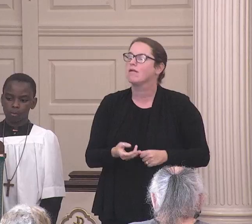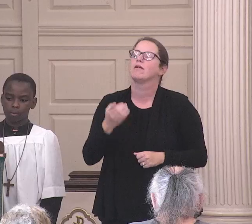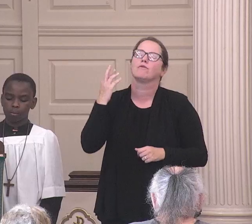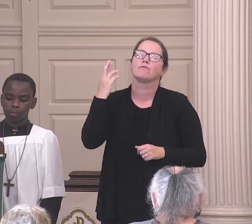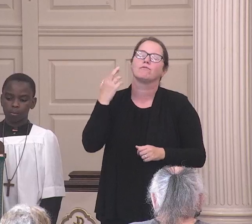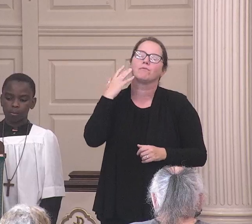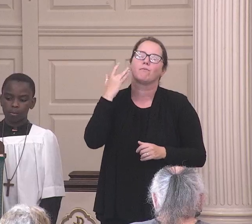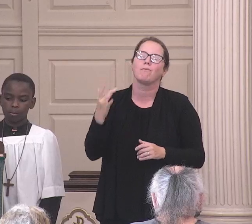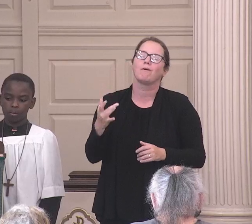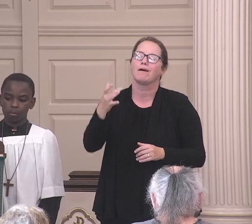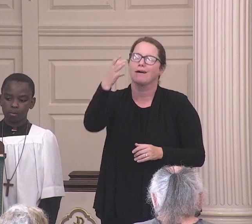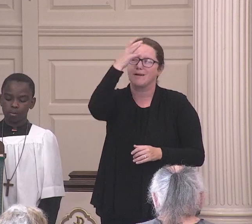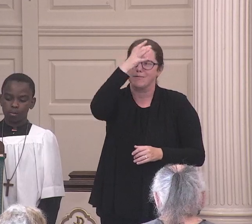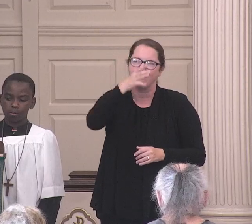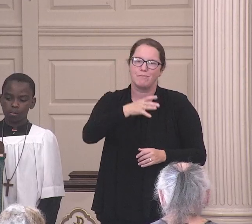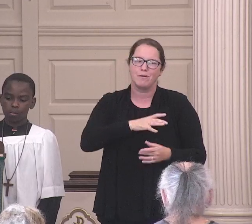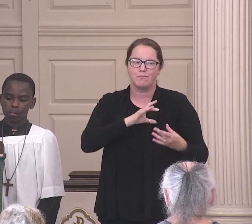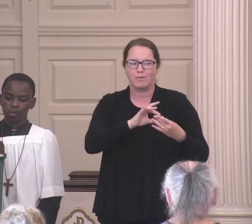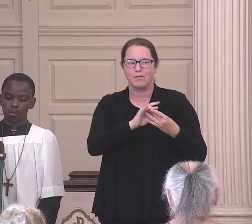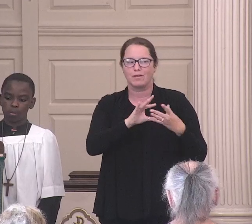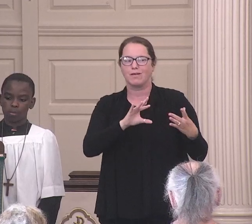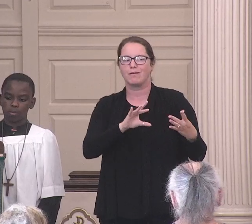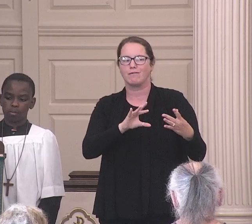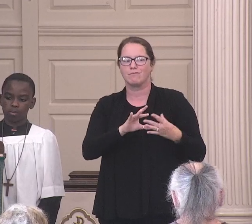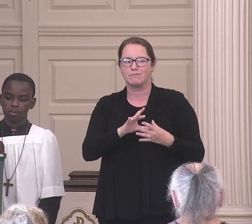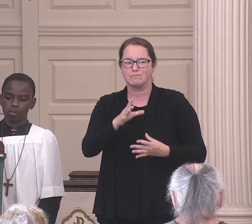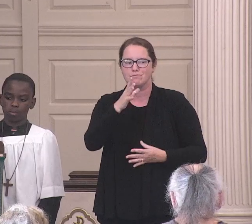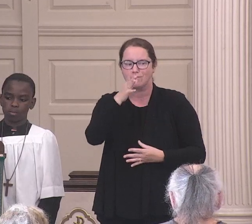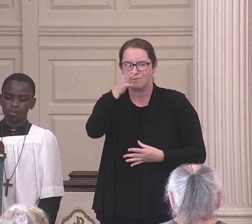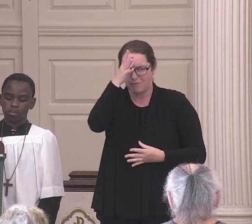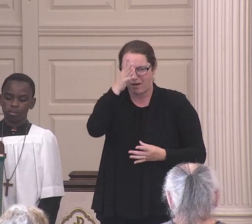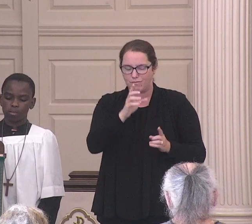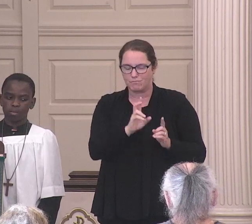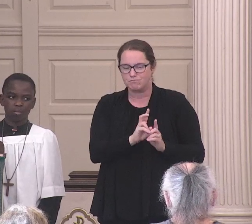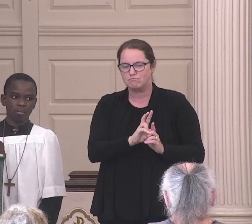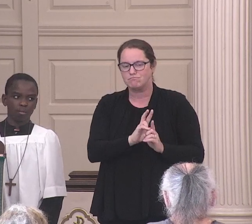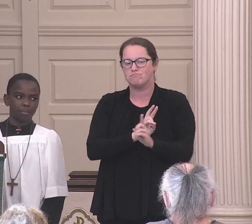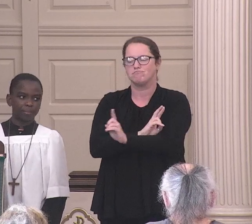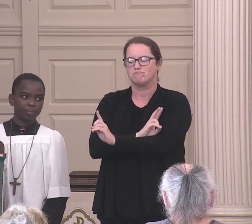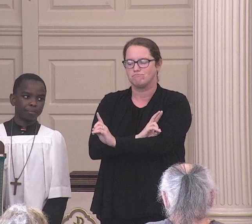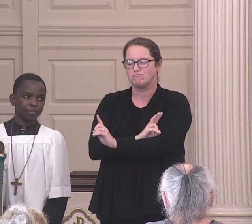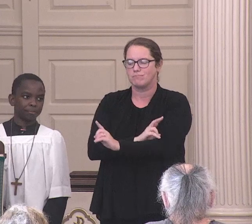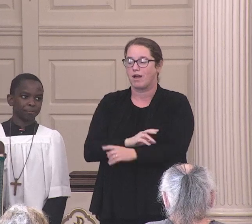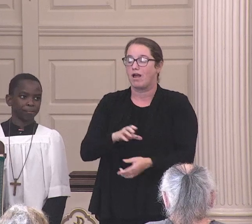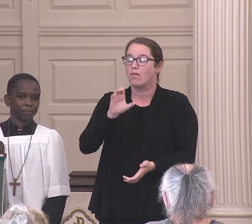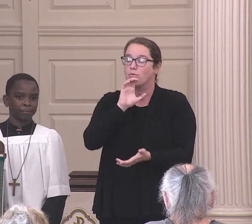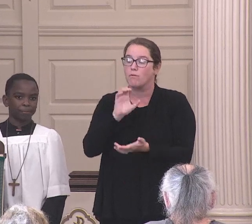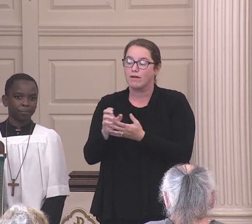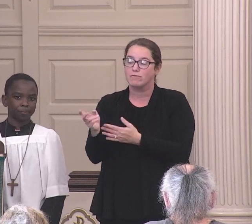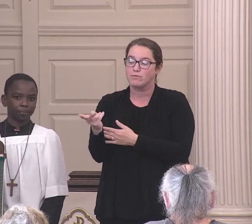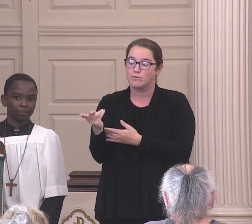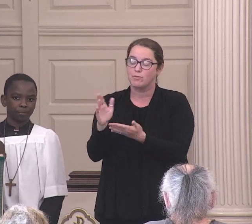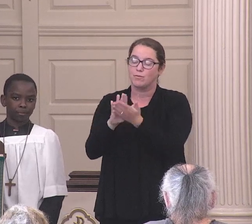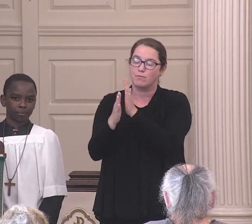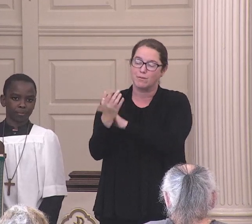his father and mother and be joined to his wife, and the two shall become one